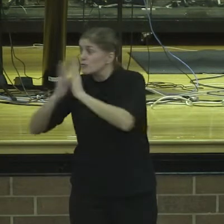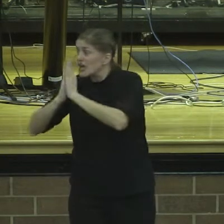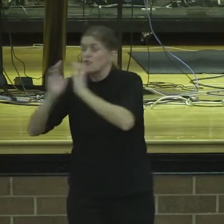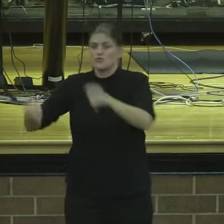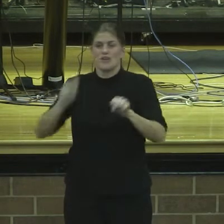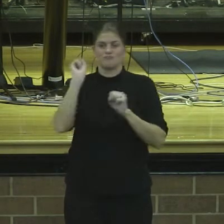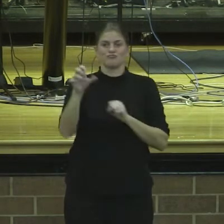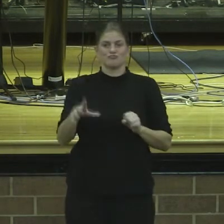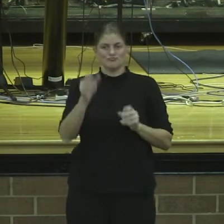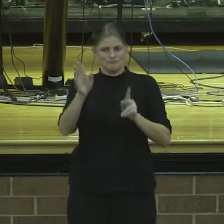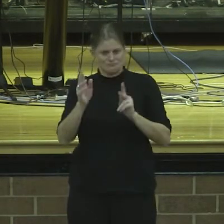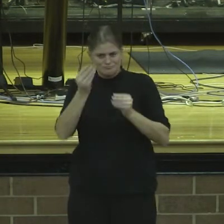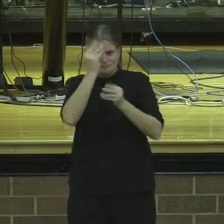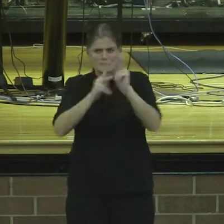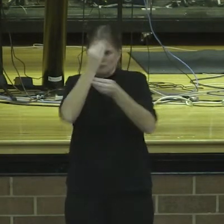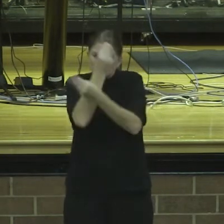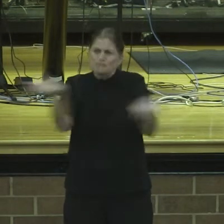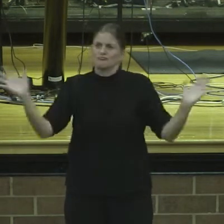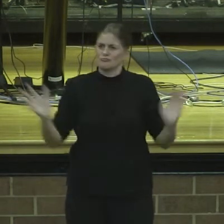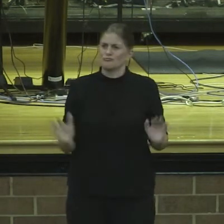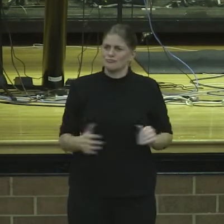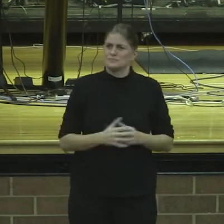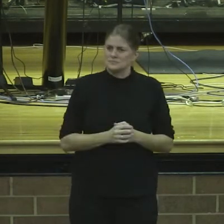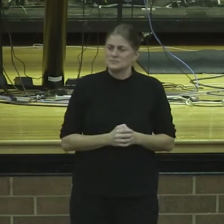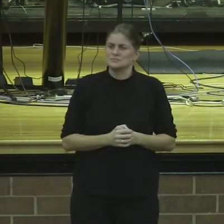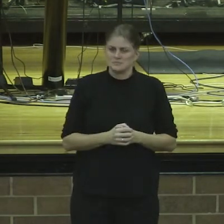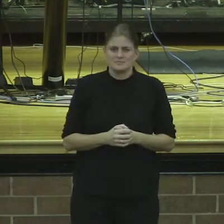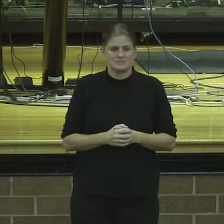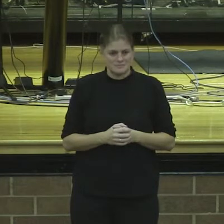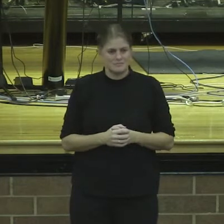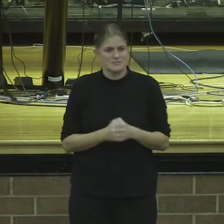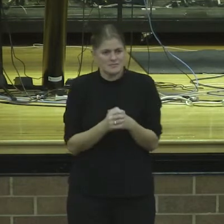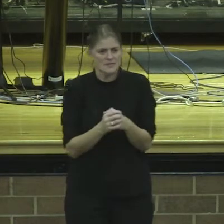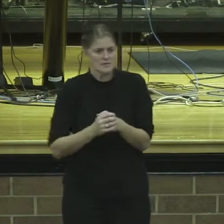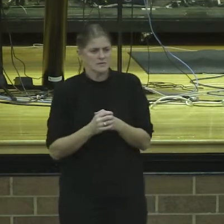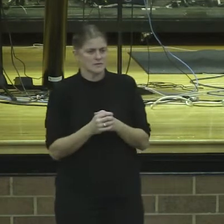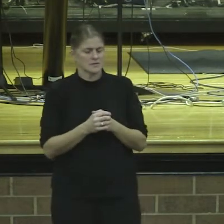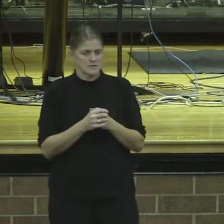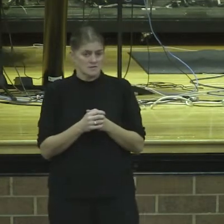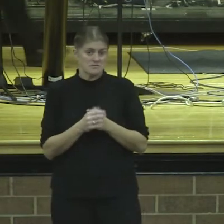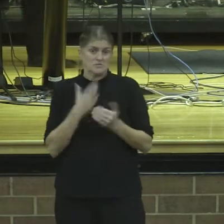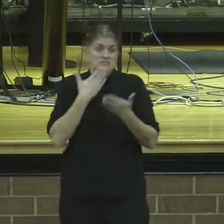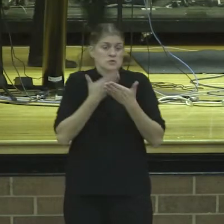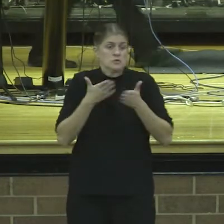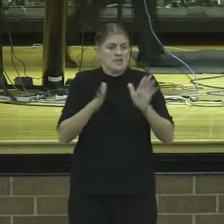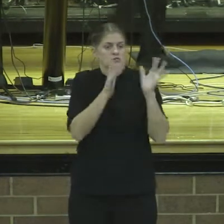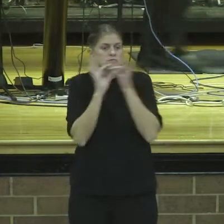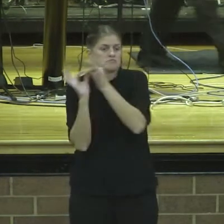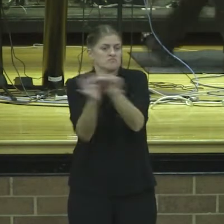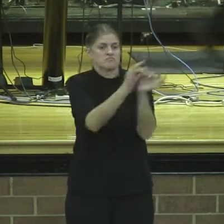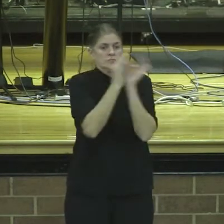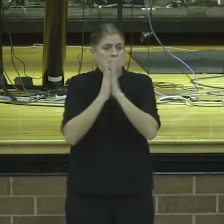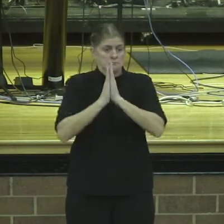you've been praying. It's a great way to integrate the body of Christ into a heart of prayer, which is a core value